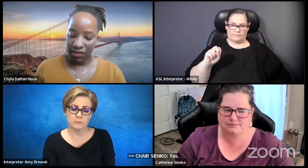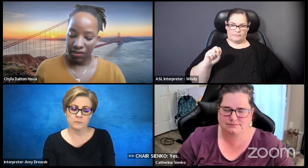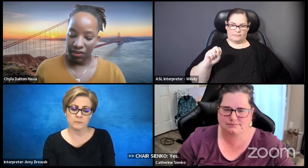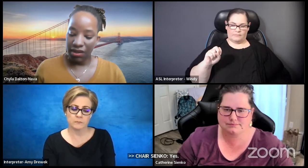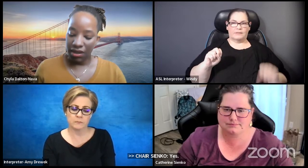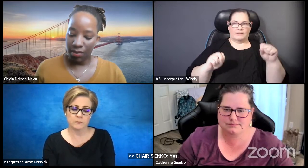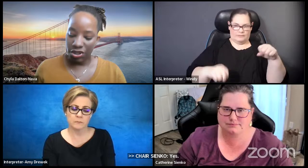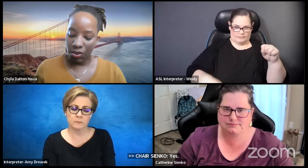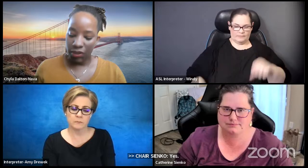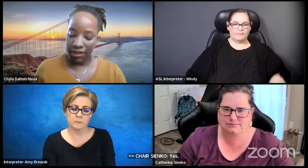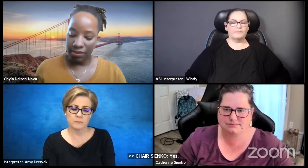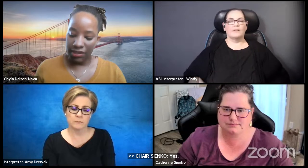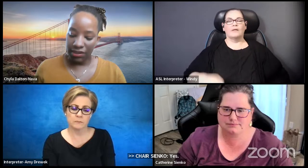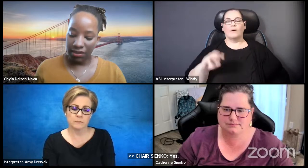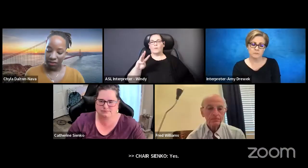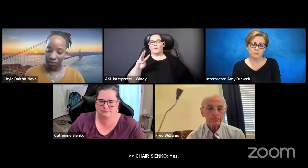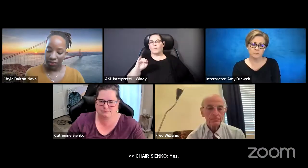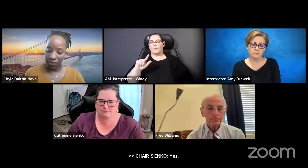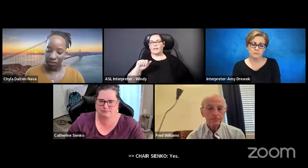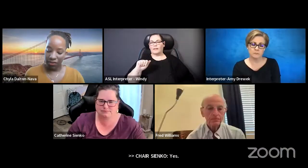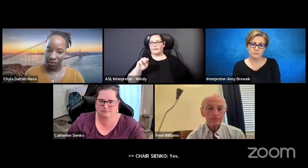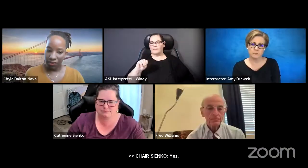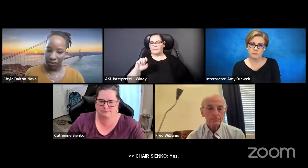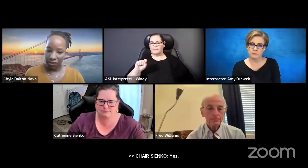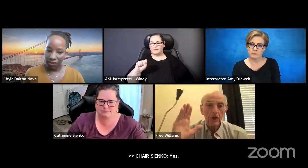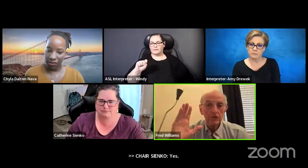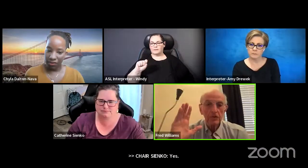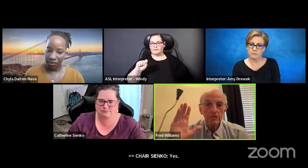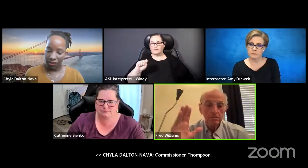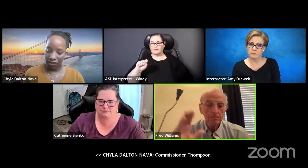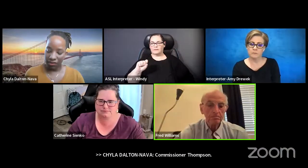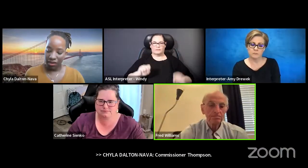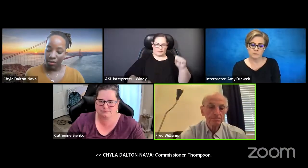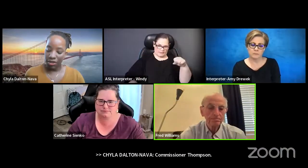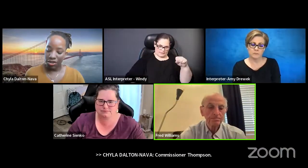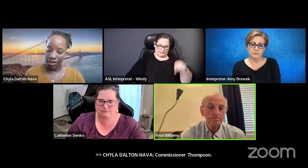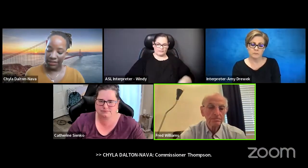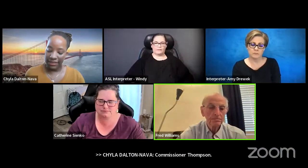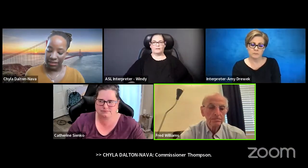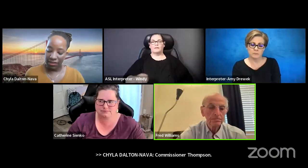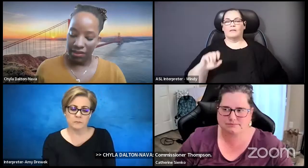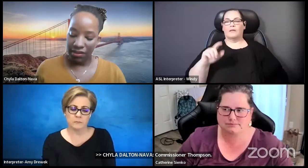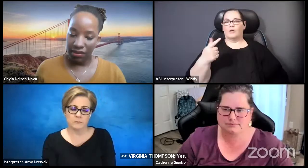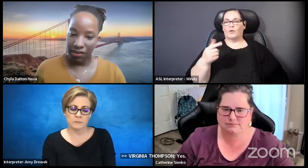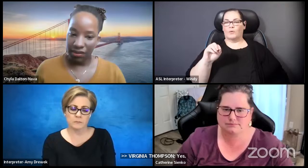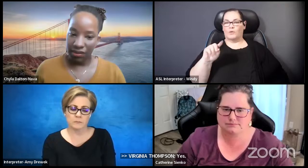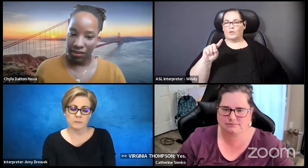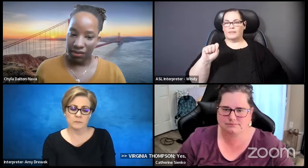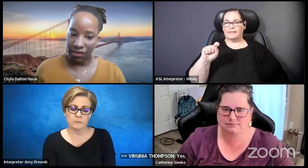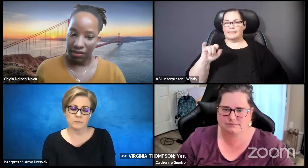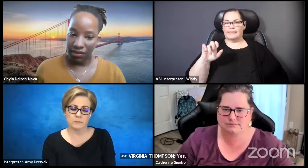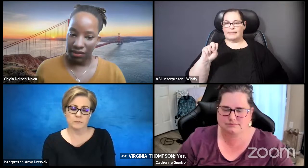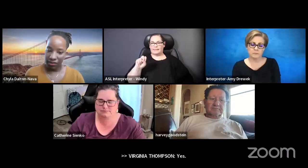Yeah. Commissioner Williams, Yes. Commissioner Goodstein,